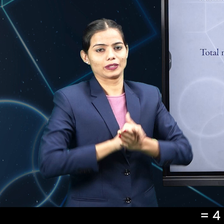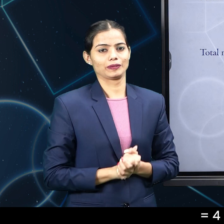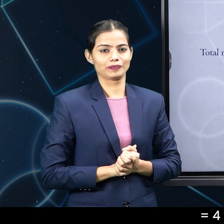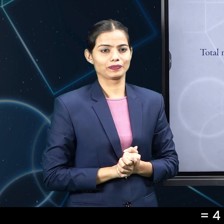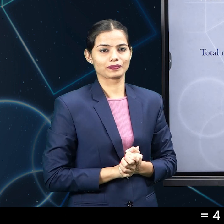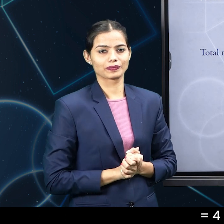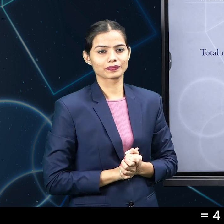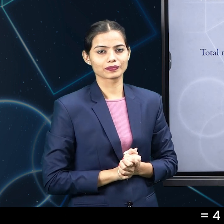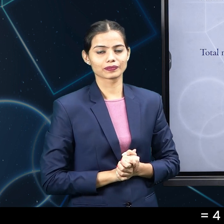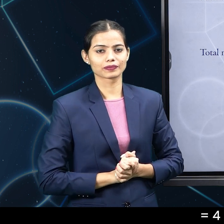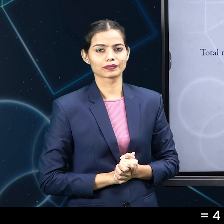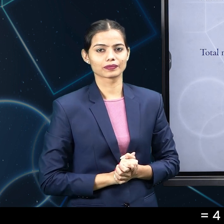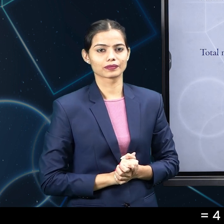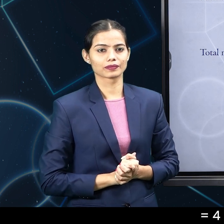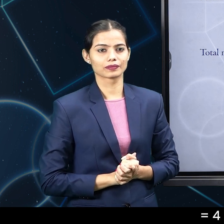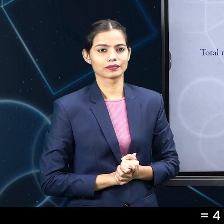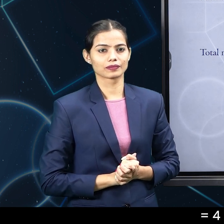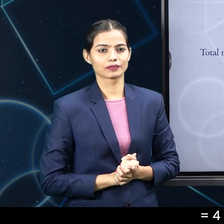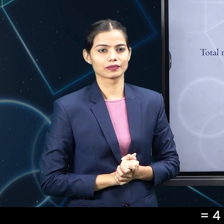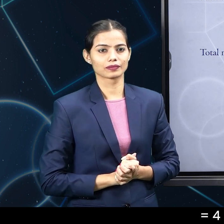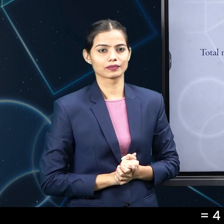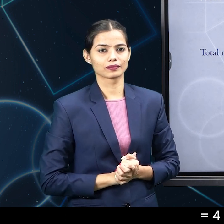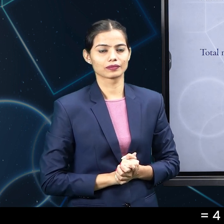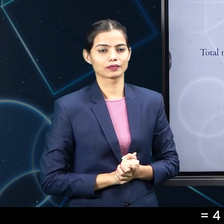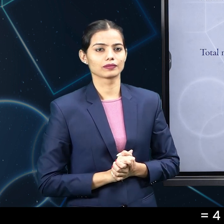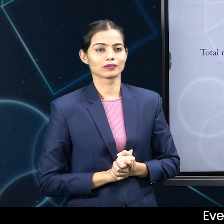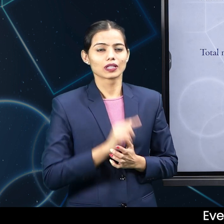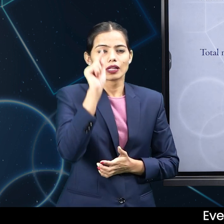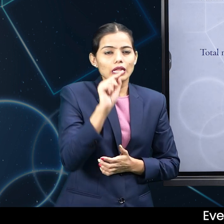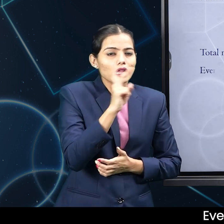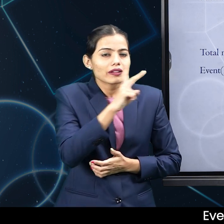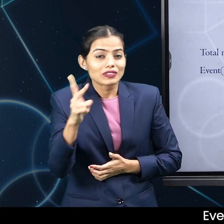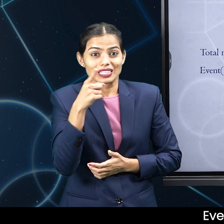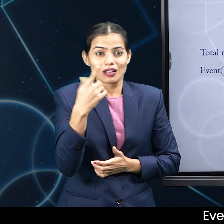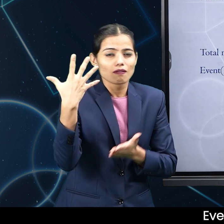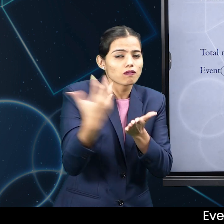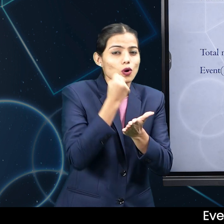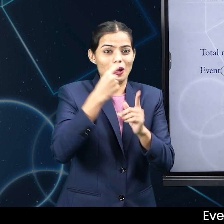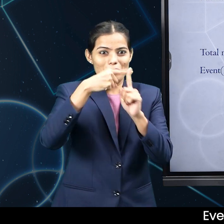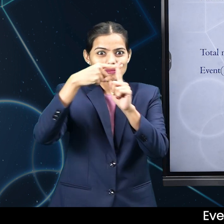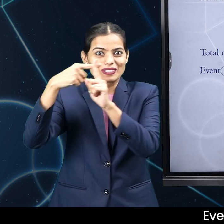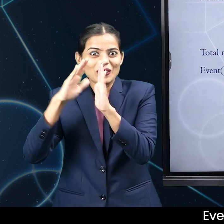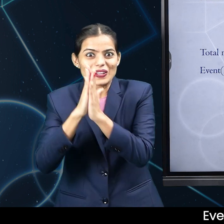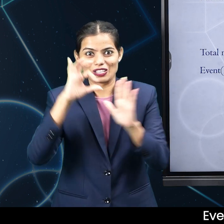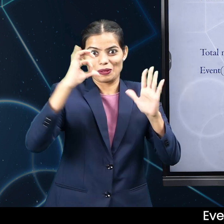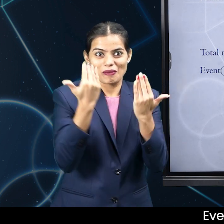4,5, 5,4, 3,6. Event of A is equal to getting sum as